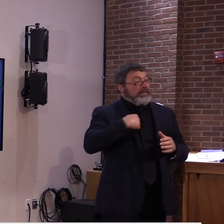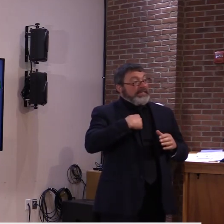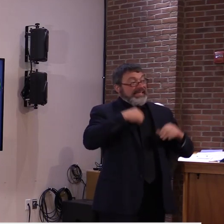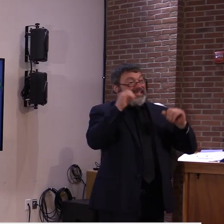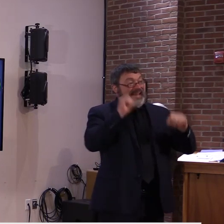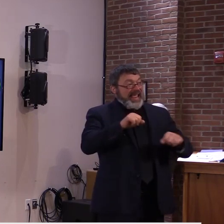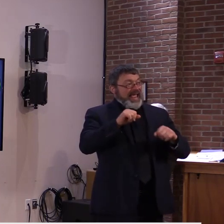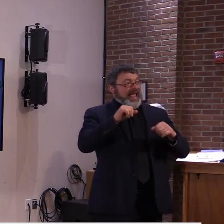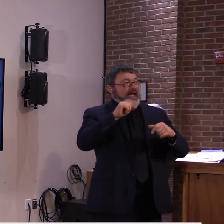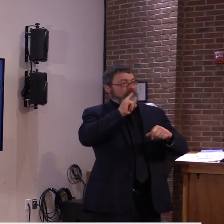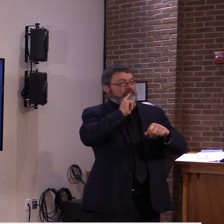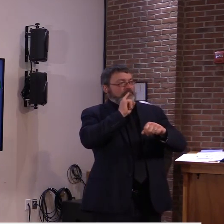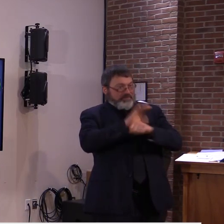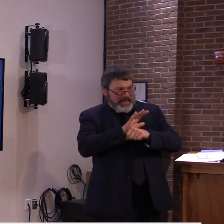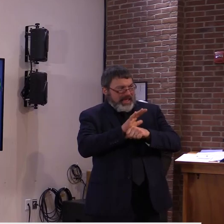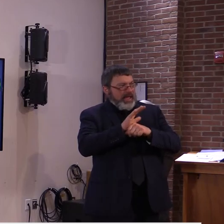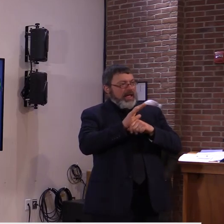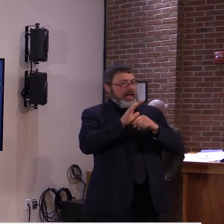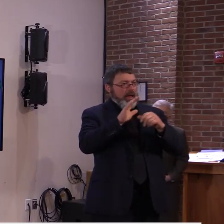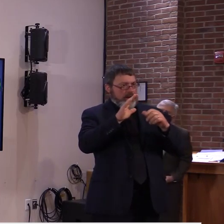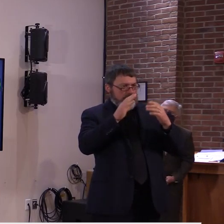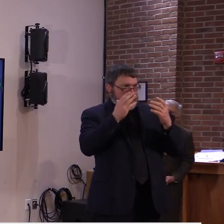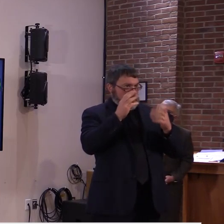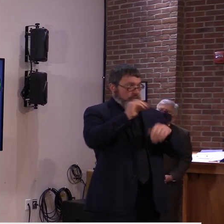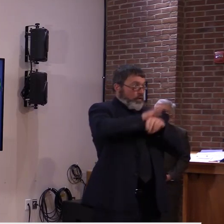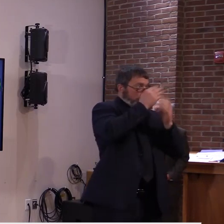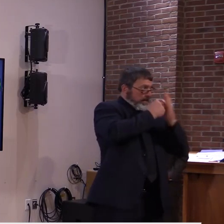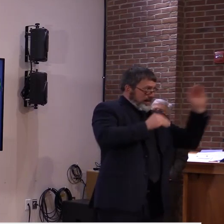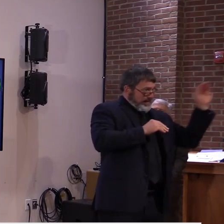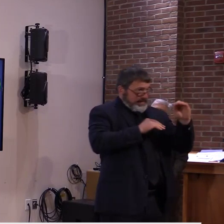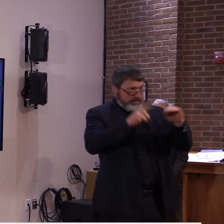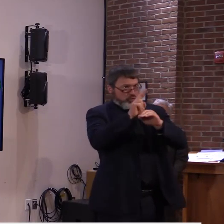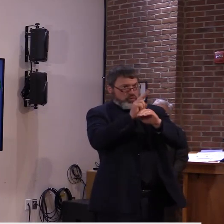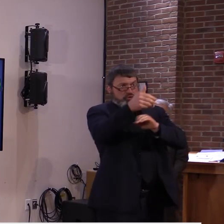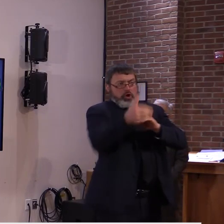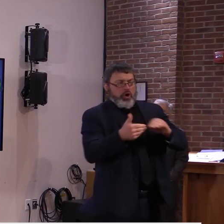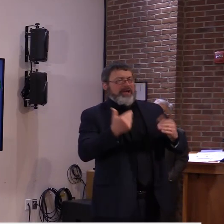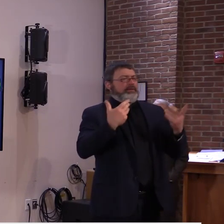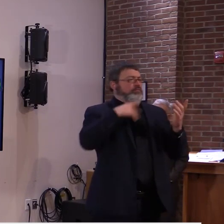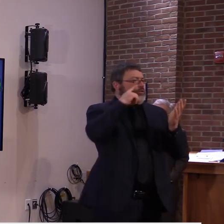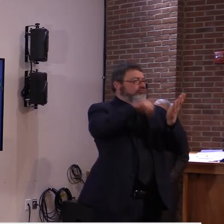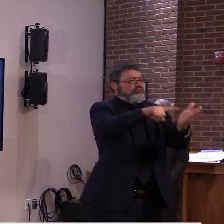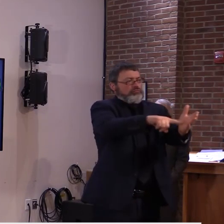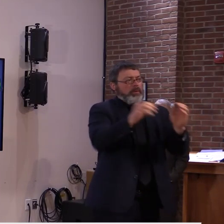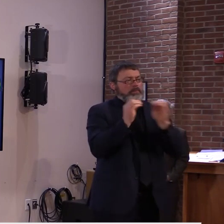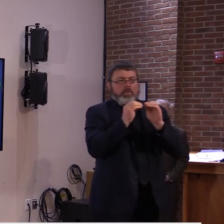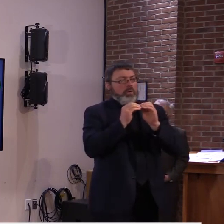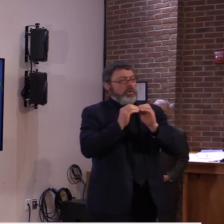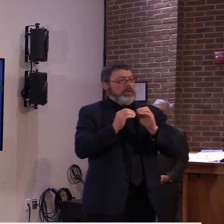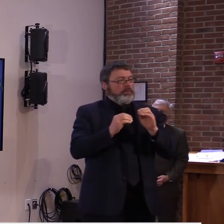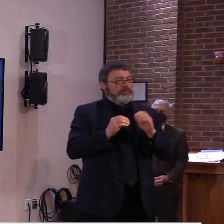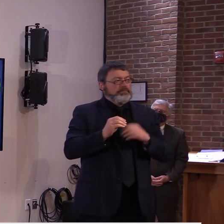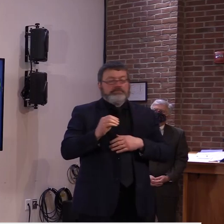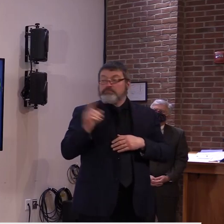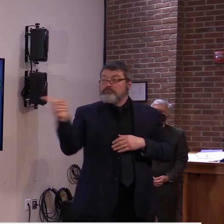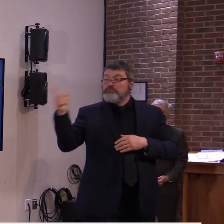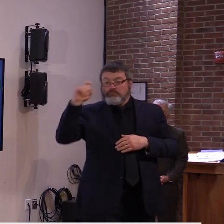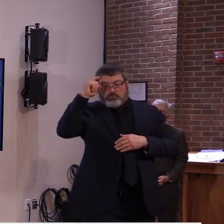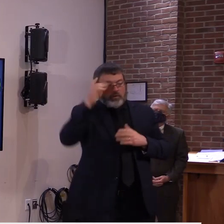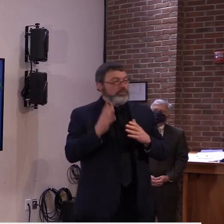been approval to the AG's office for positions that my members served were related to the